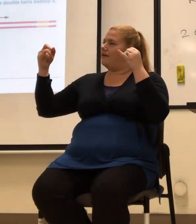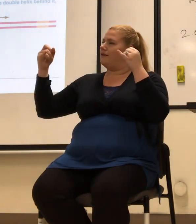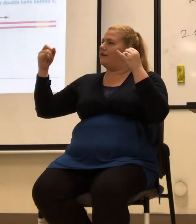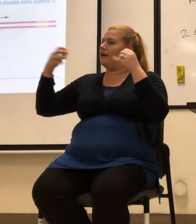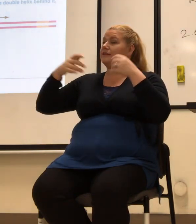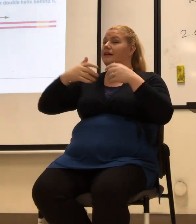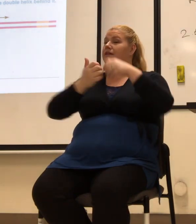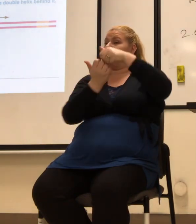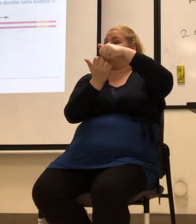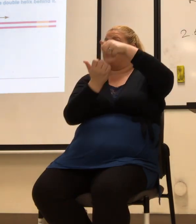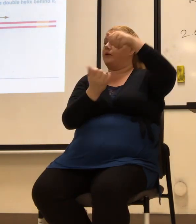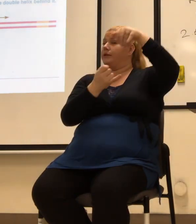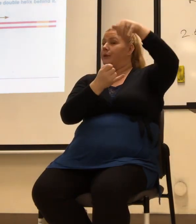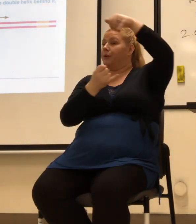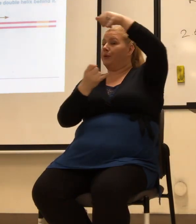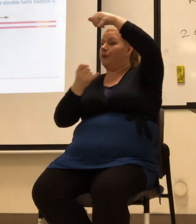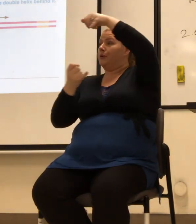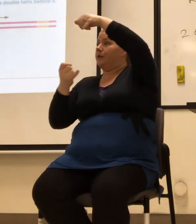Base pair